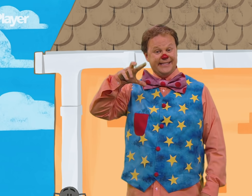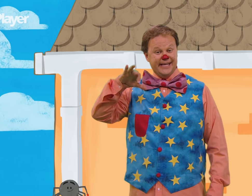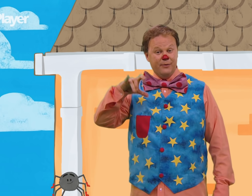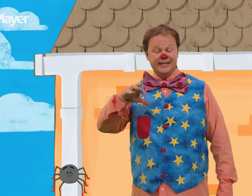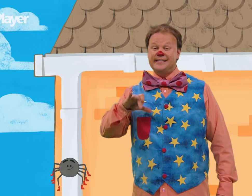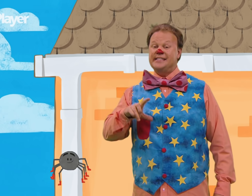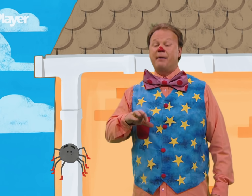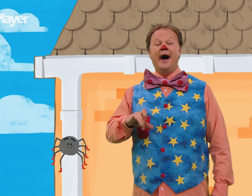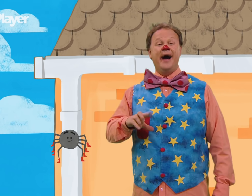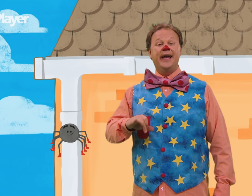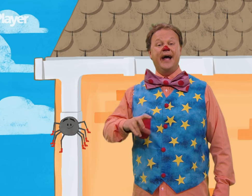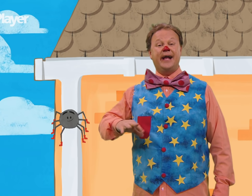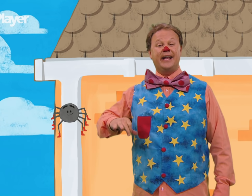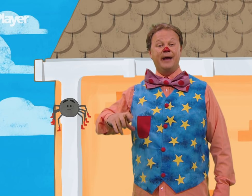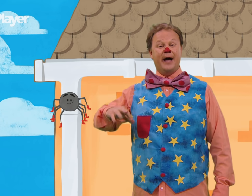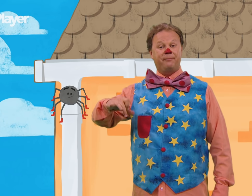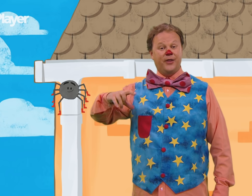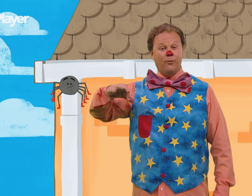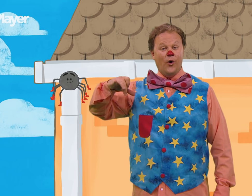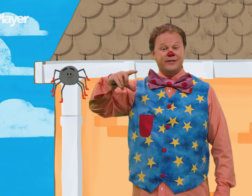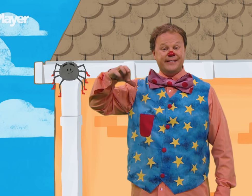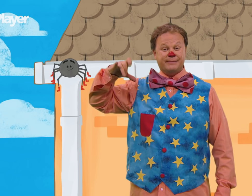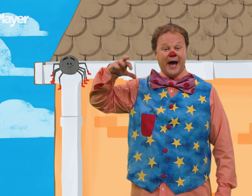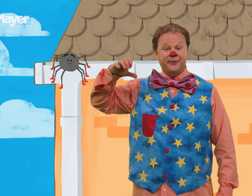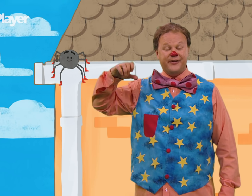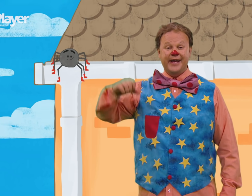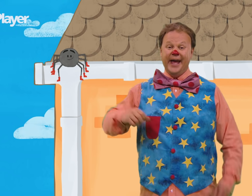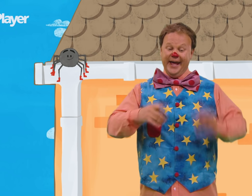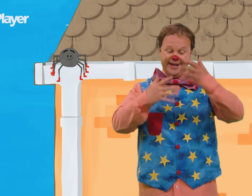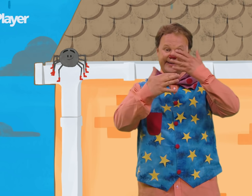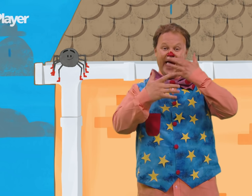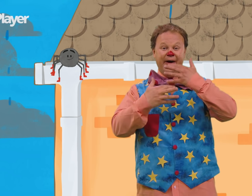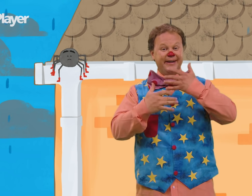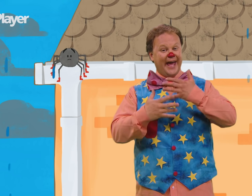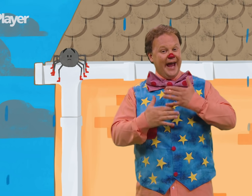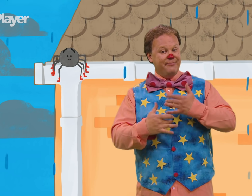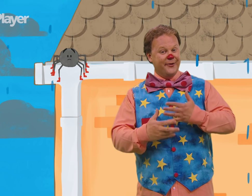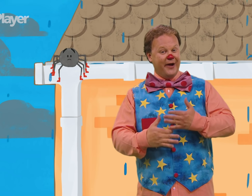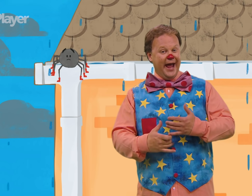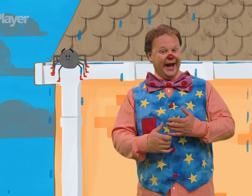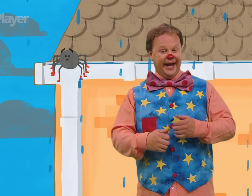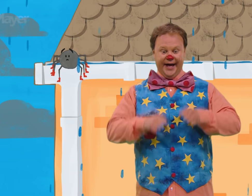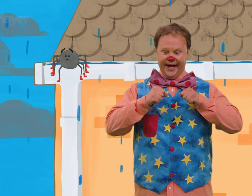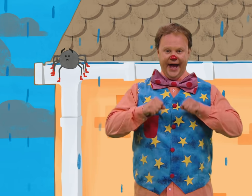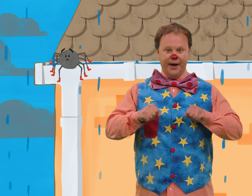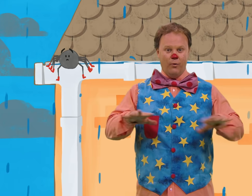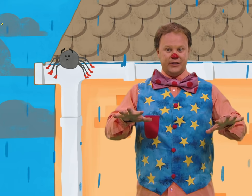Incy Wincy Spider climbed up the water spout. Down came the rain and washed